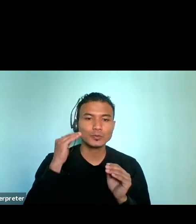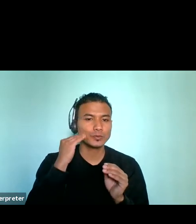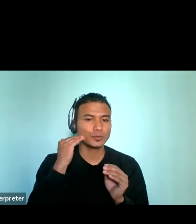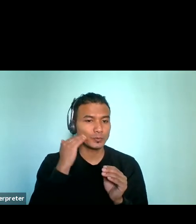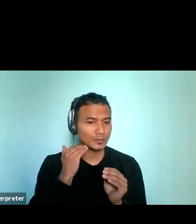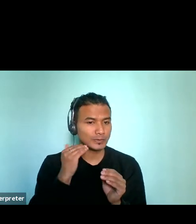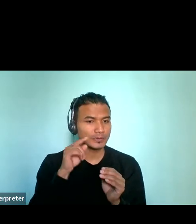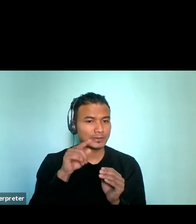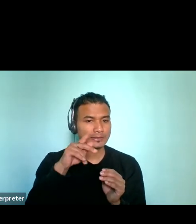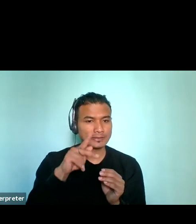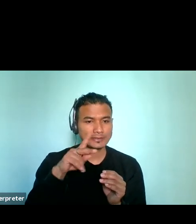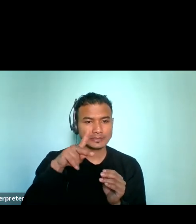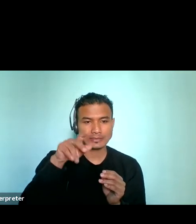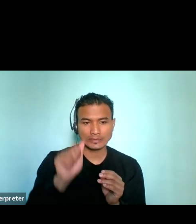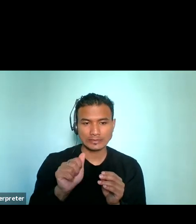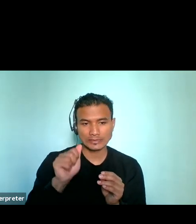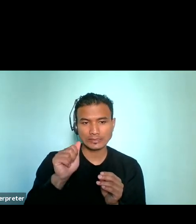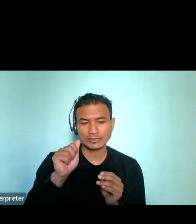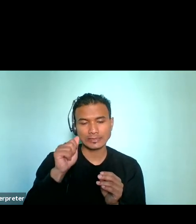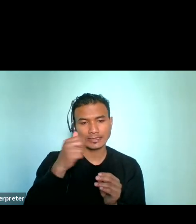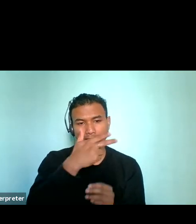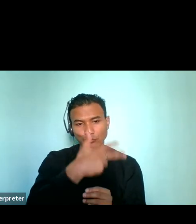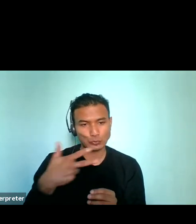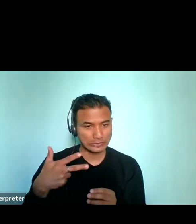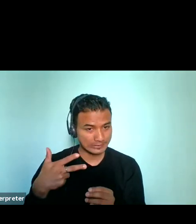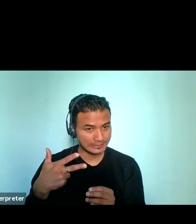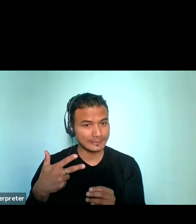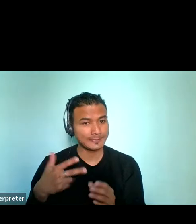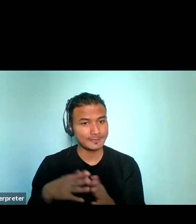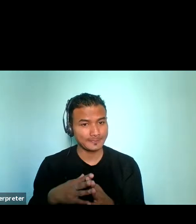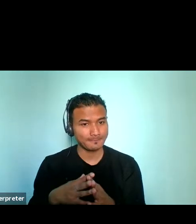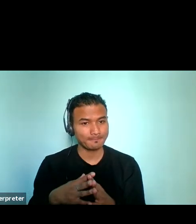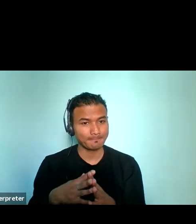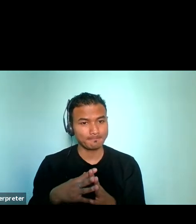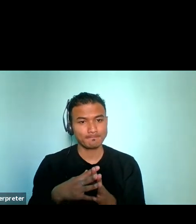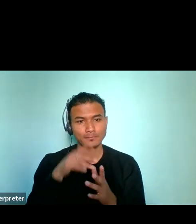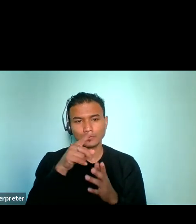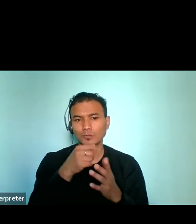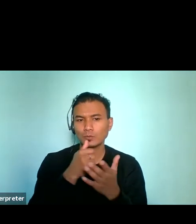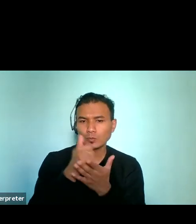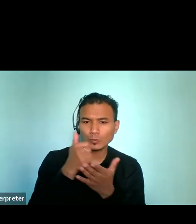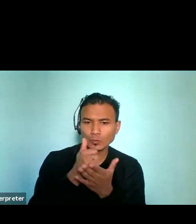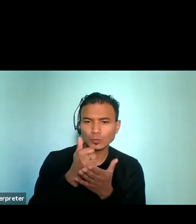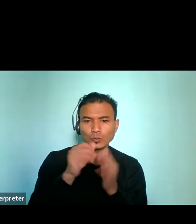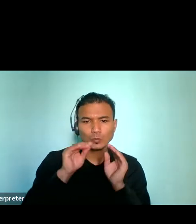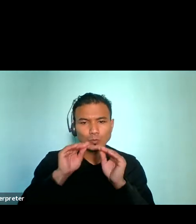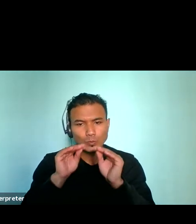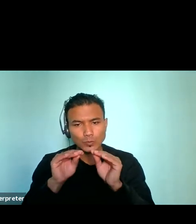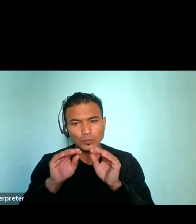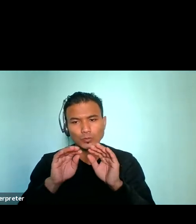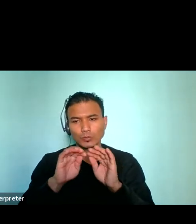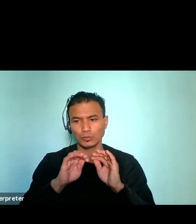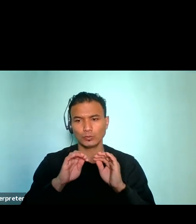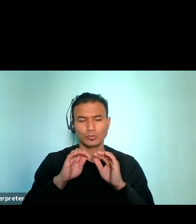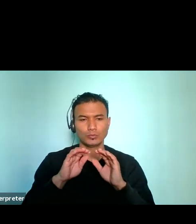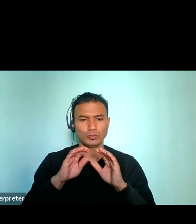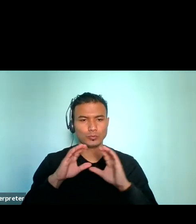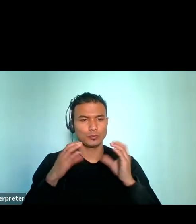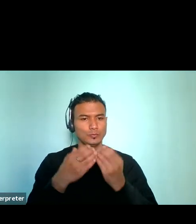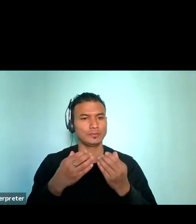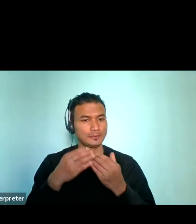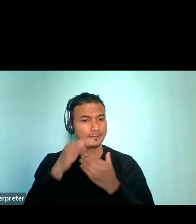KPA in West Java, Indonesia. She is also a training instructor and a community assistant, and